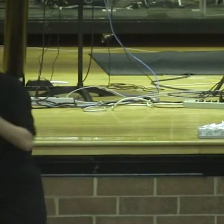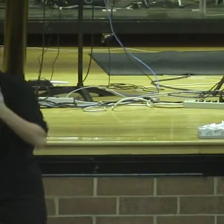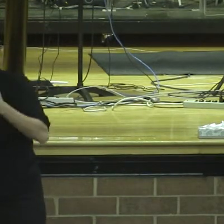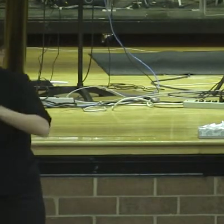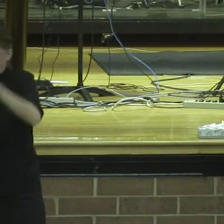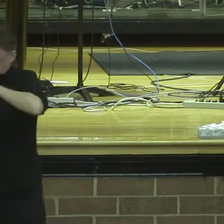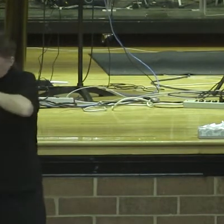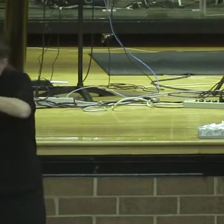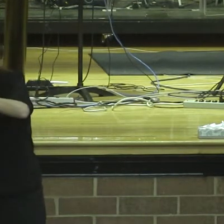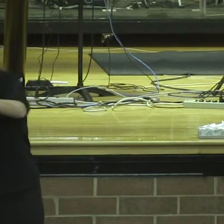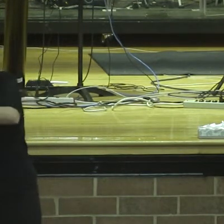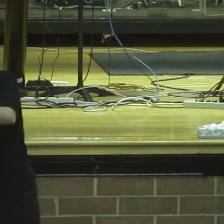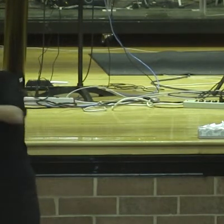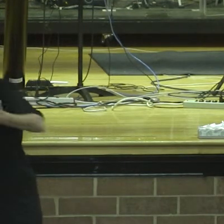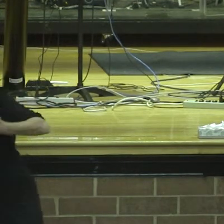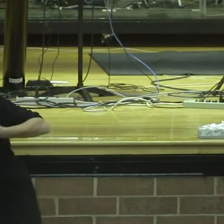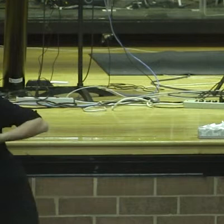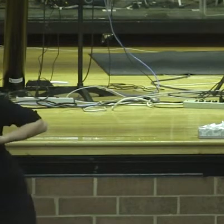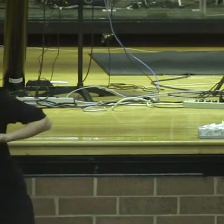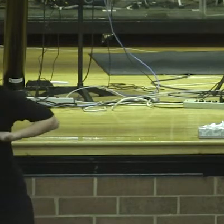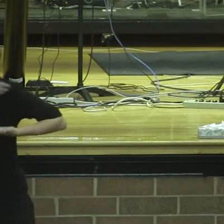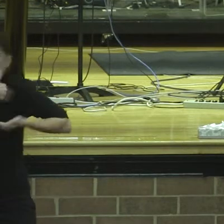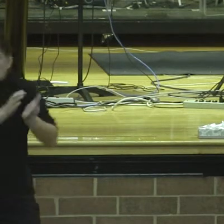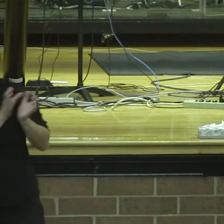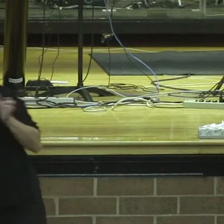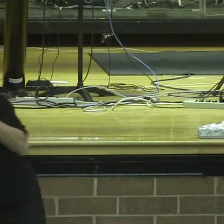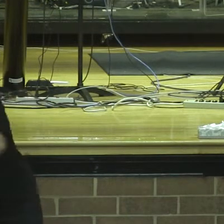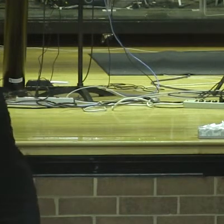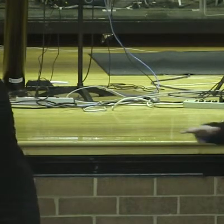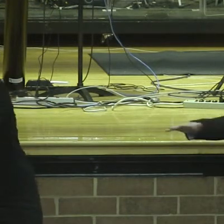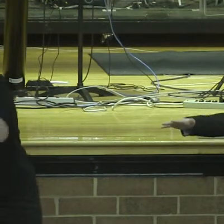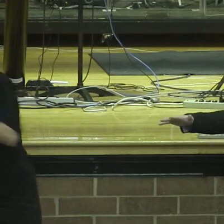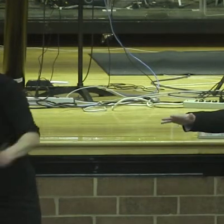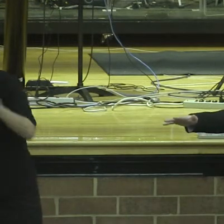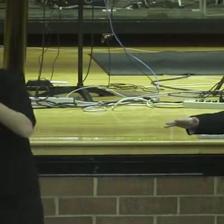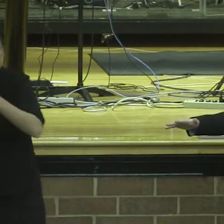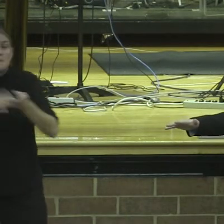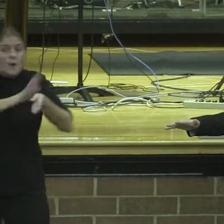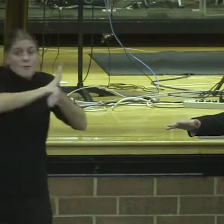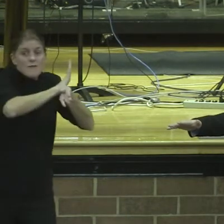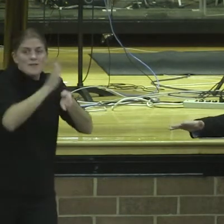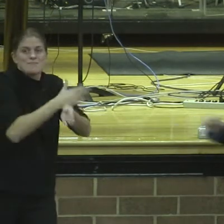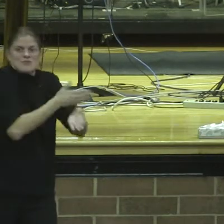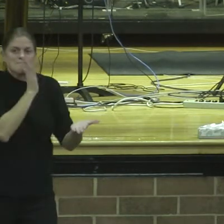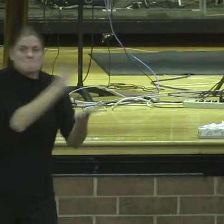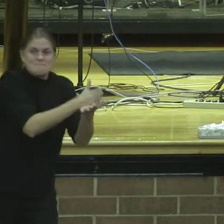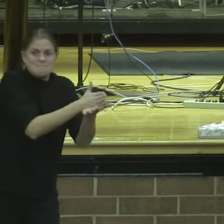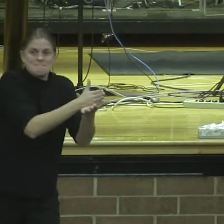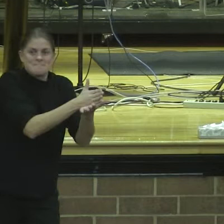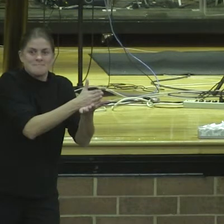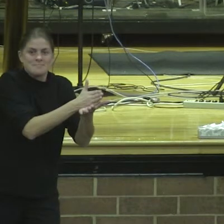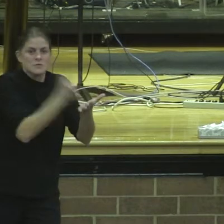gather them from there and bring them to the place at which I have chosen to establish my name. The music stops. You see a